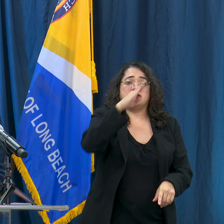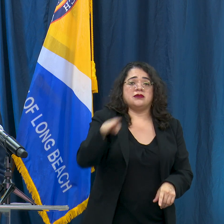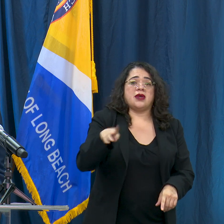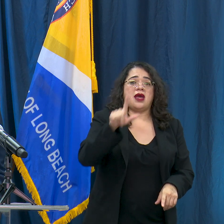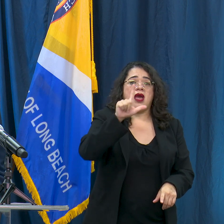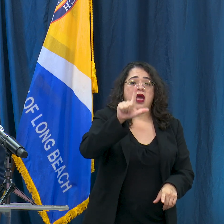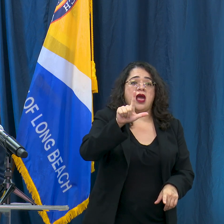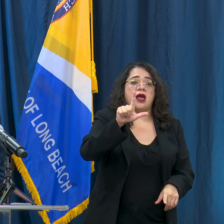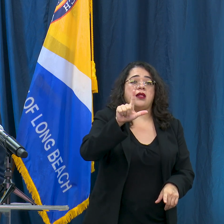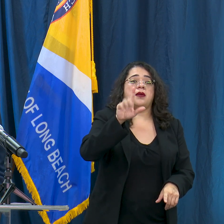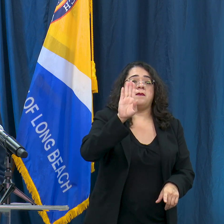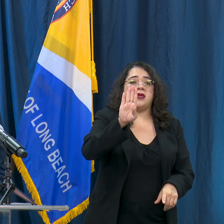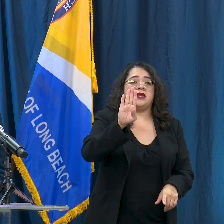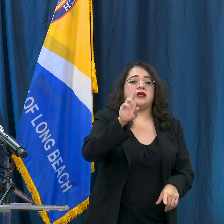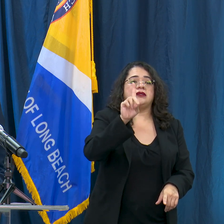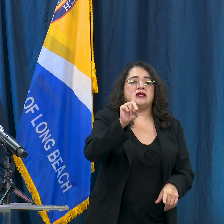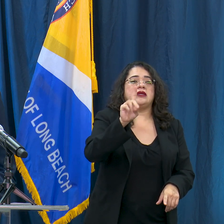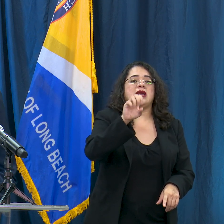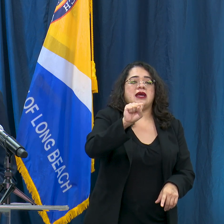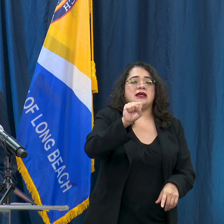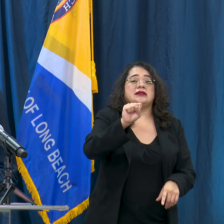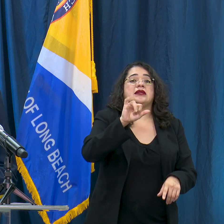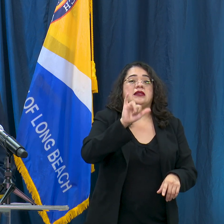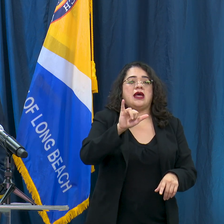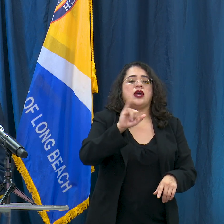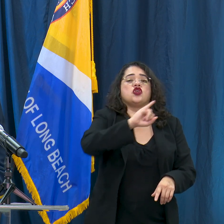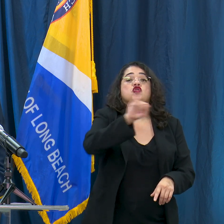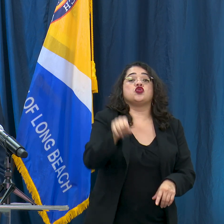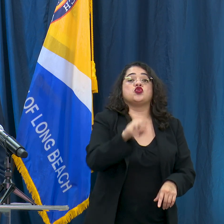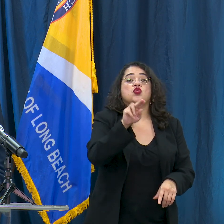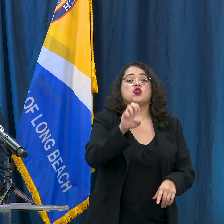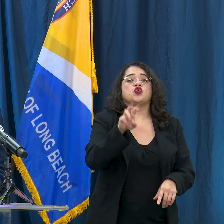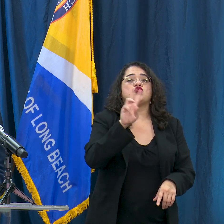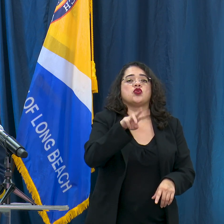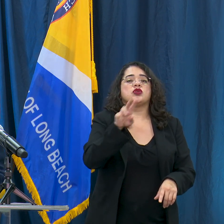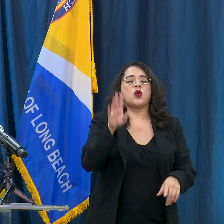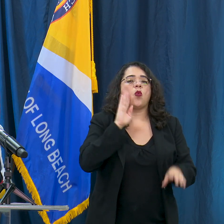LongBeach.gov/LBDS, that's where the application period will open on June 22nd. And that's